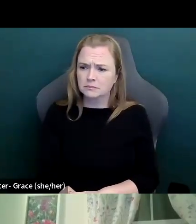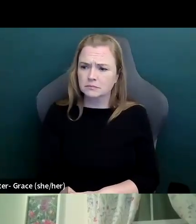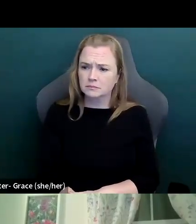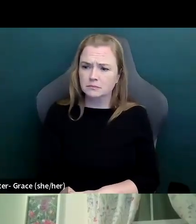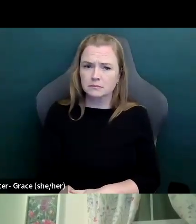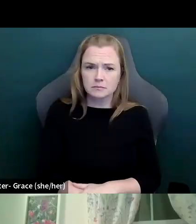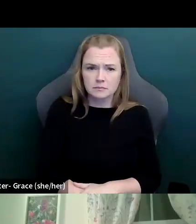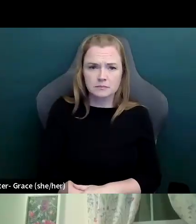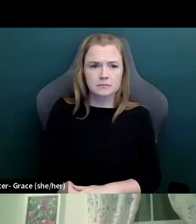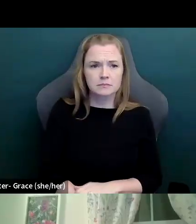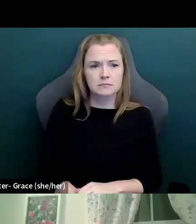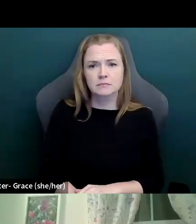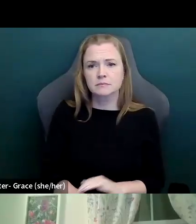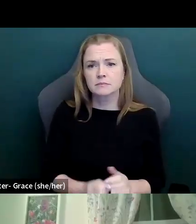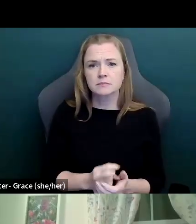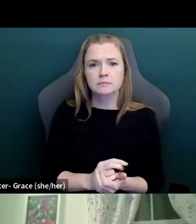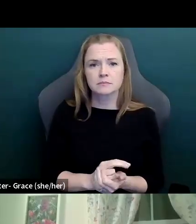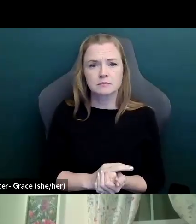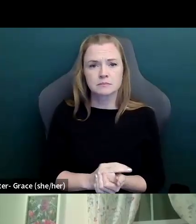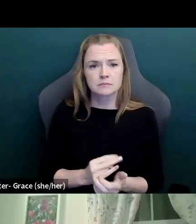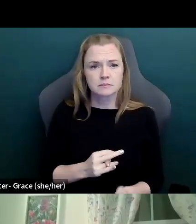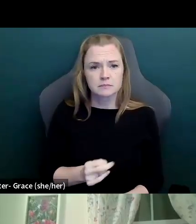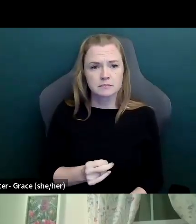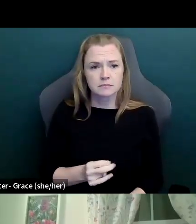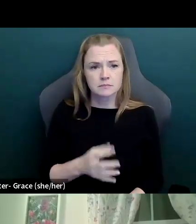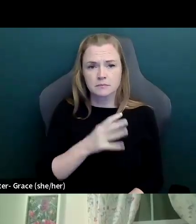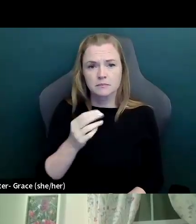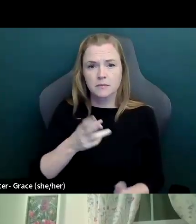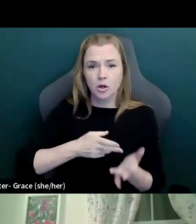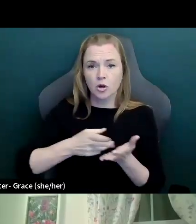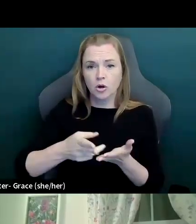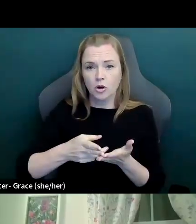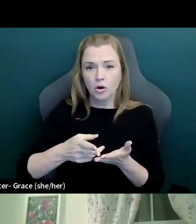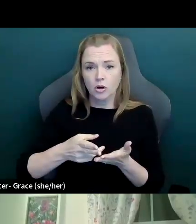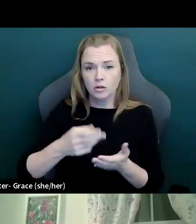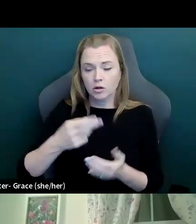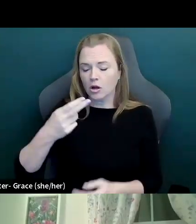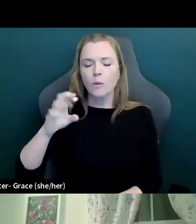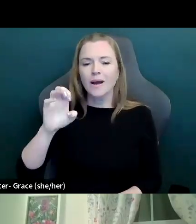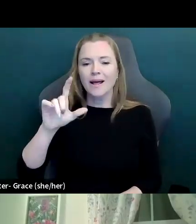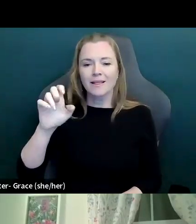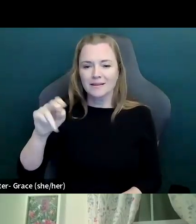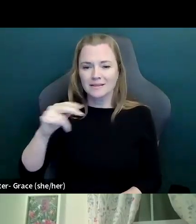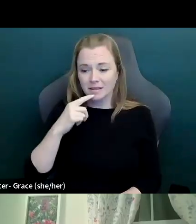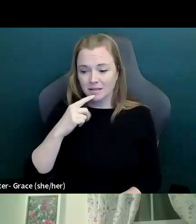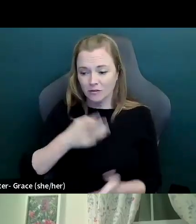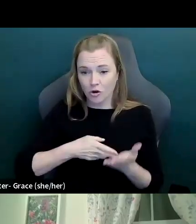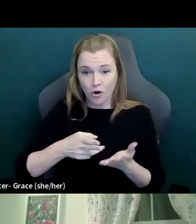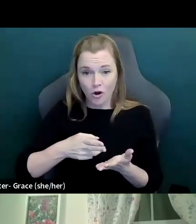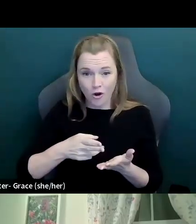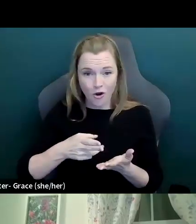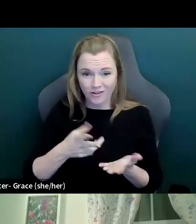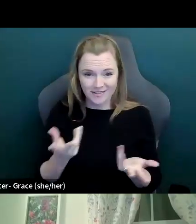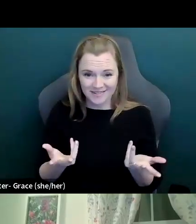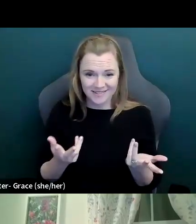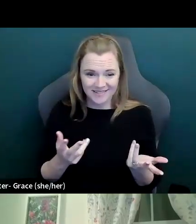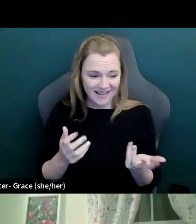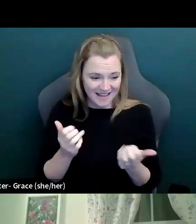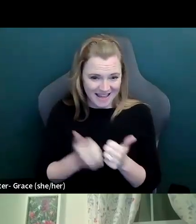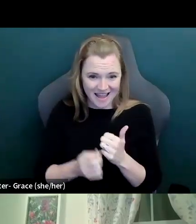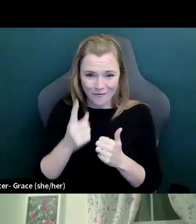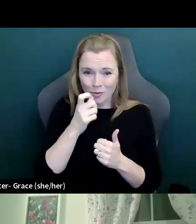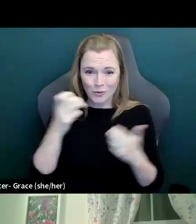Yeah, and I mean, the honest truth is everybody who's on this Zoom knows it's not